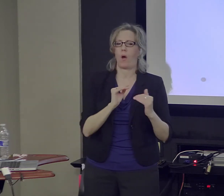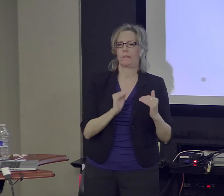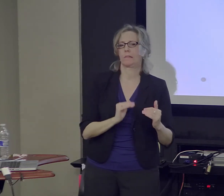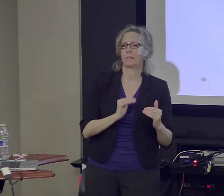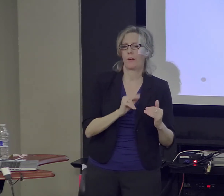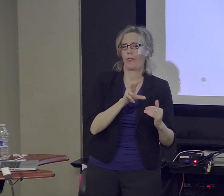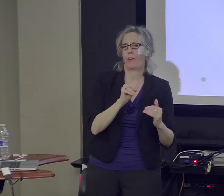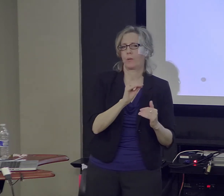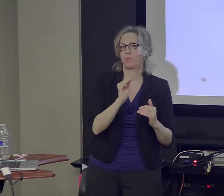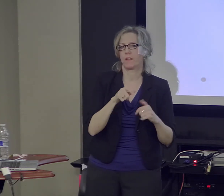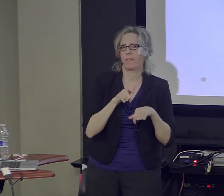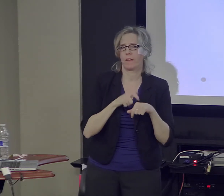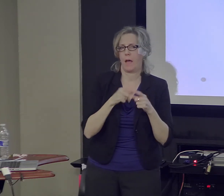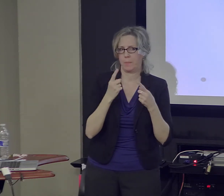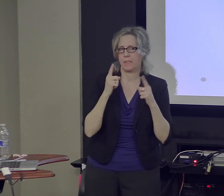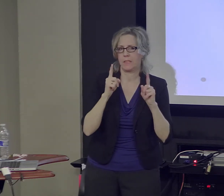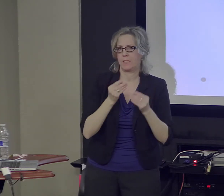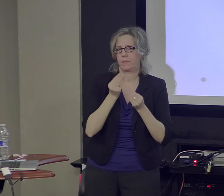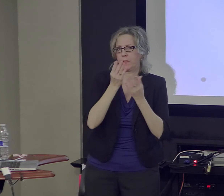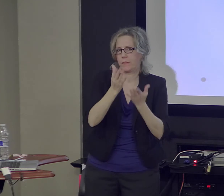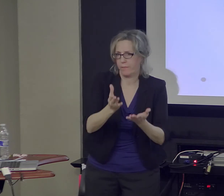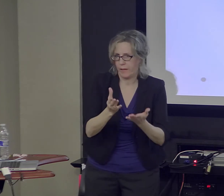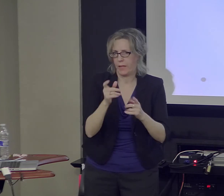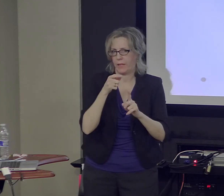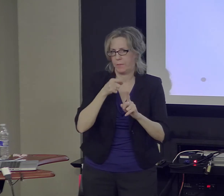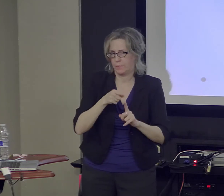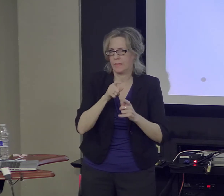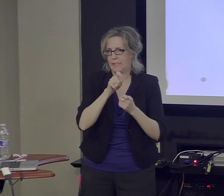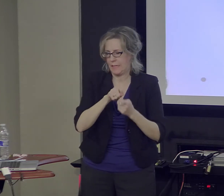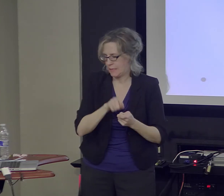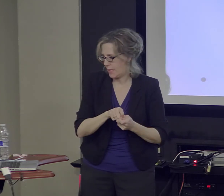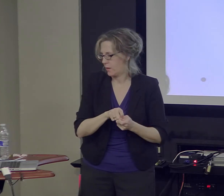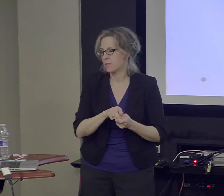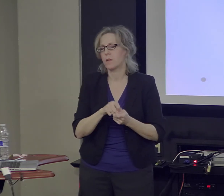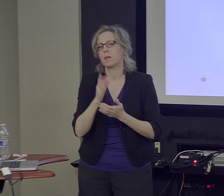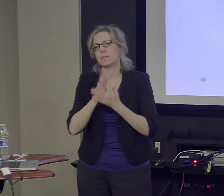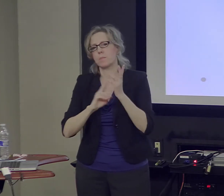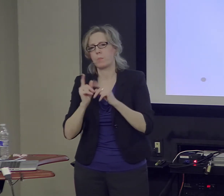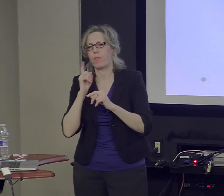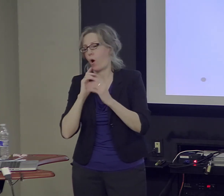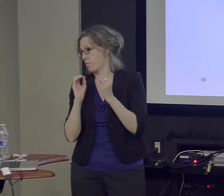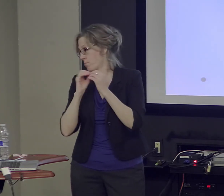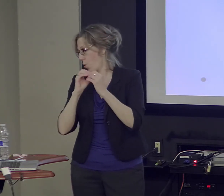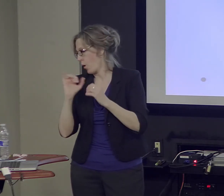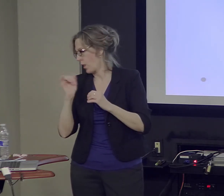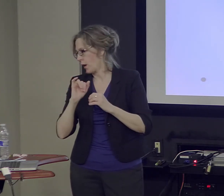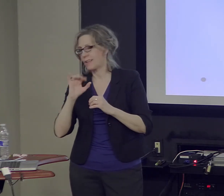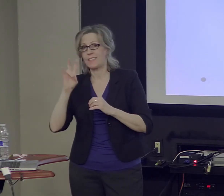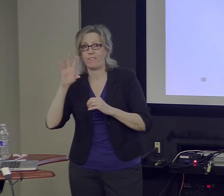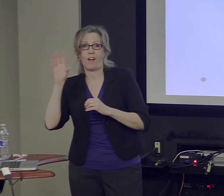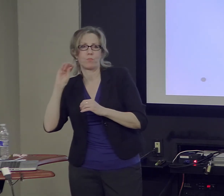61 to 75% of the time. So there was quite a range there in terms of what practitioners